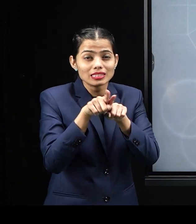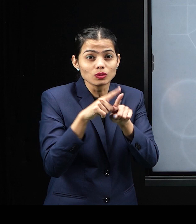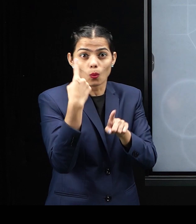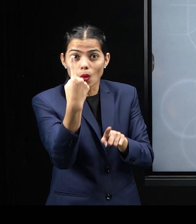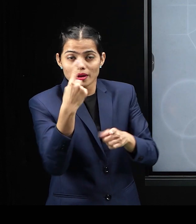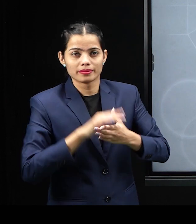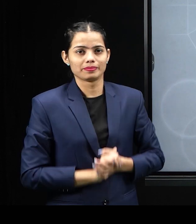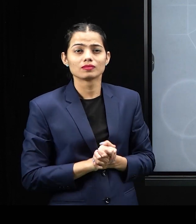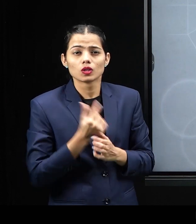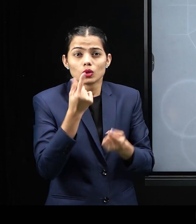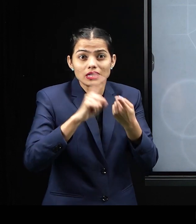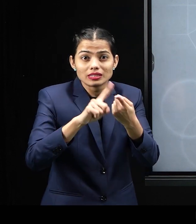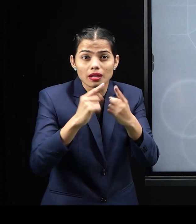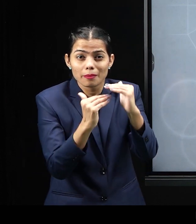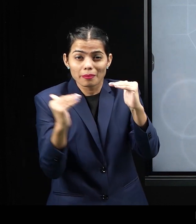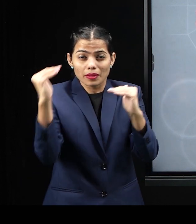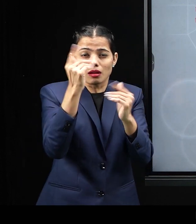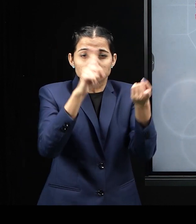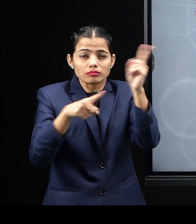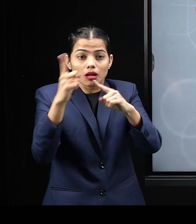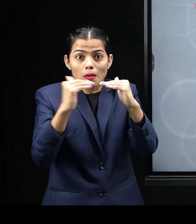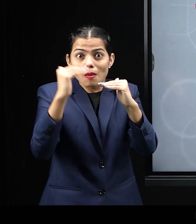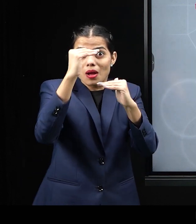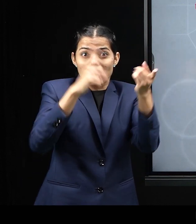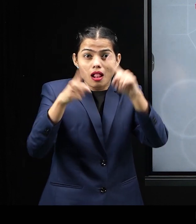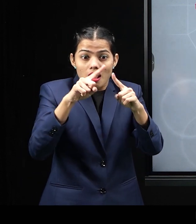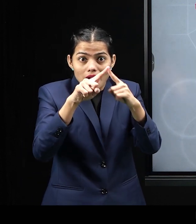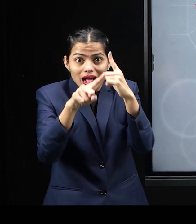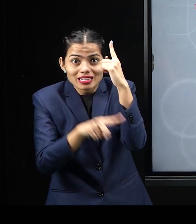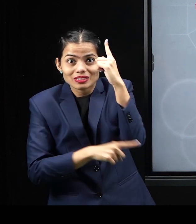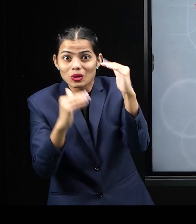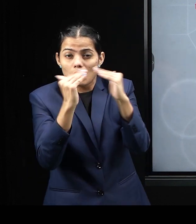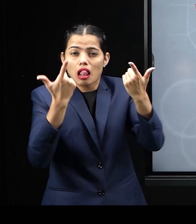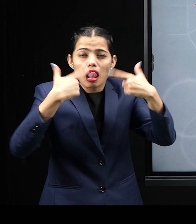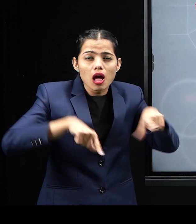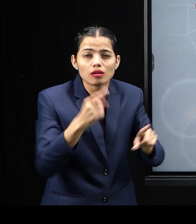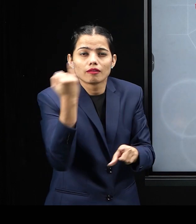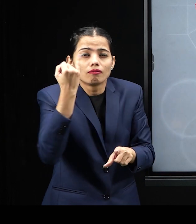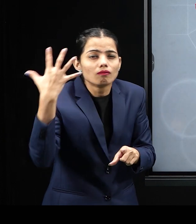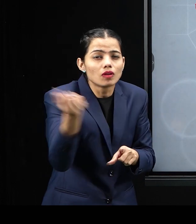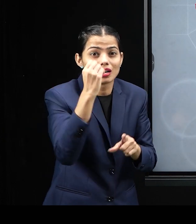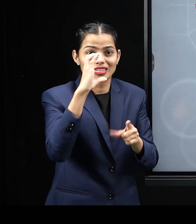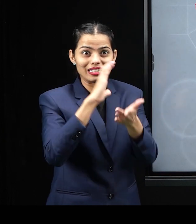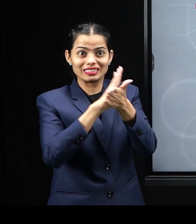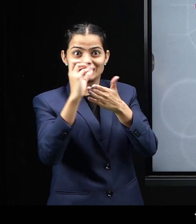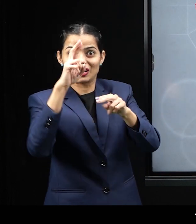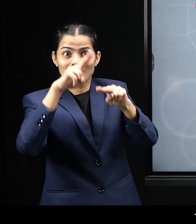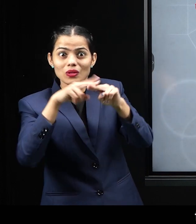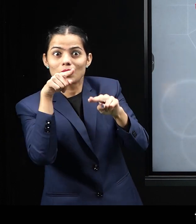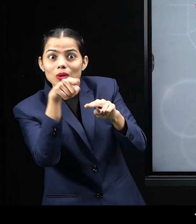Illustration 1. Using the above algorithm, let us find the HCF of two given